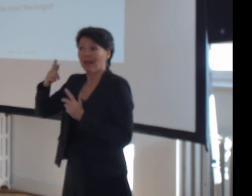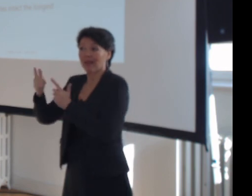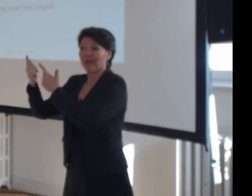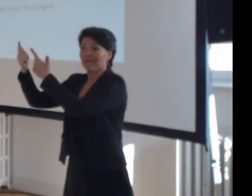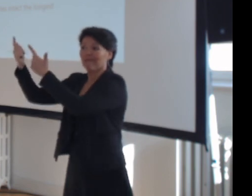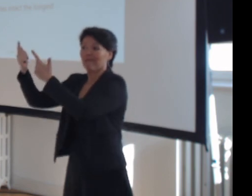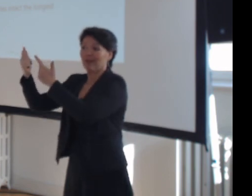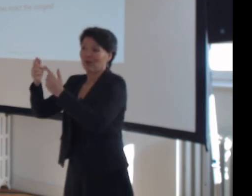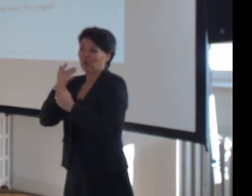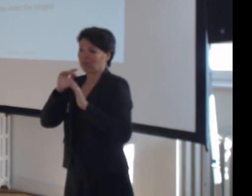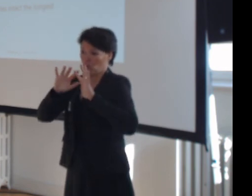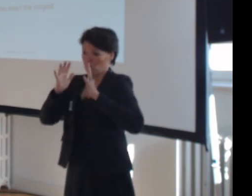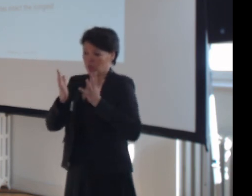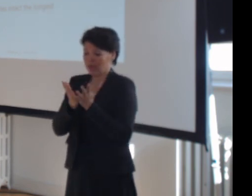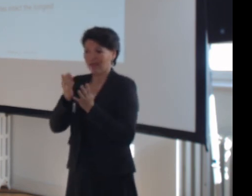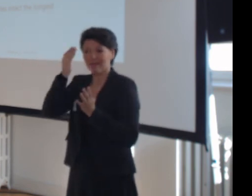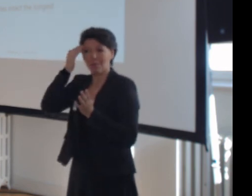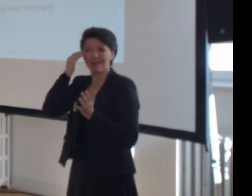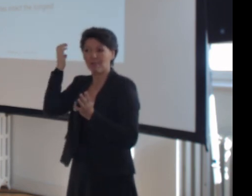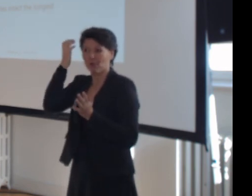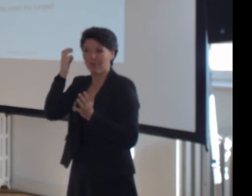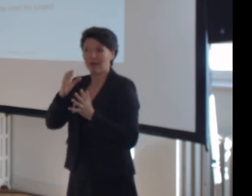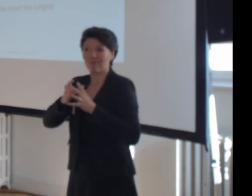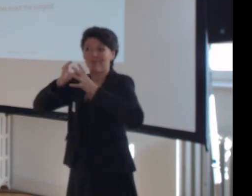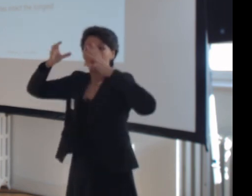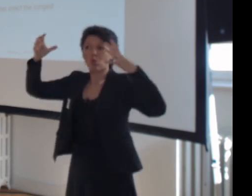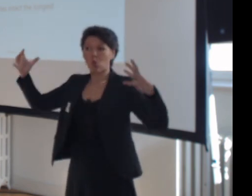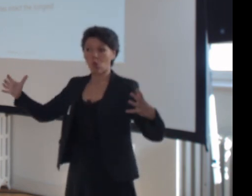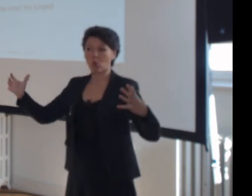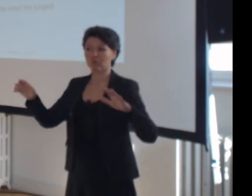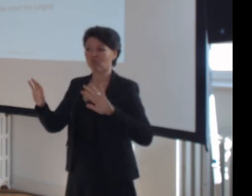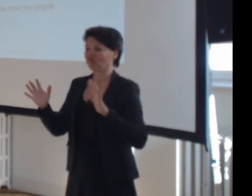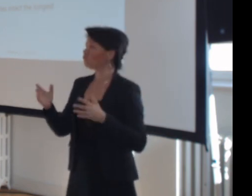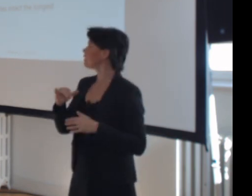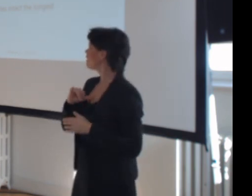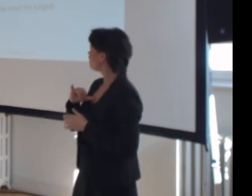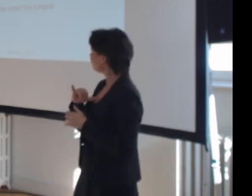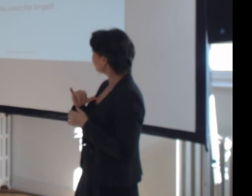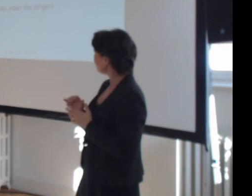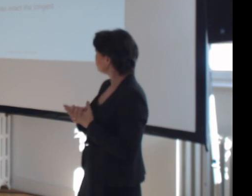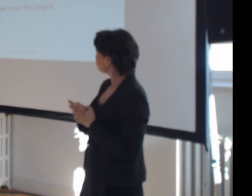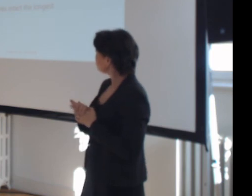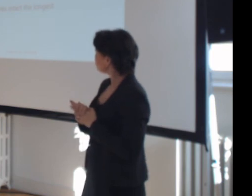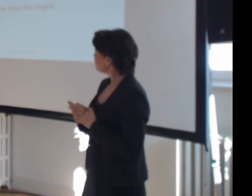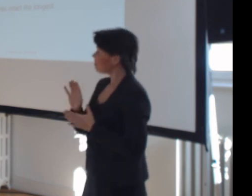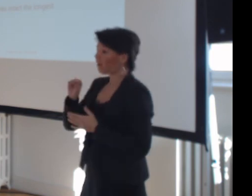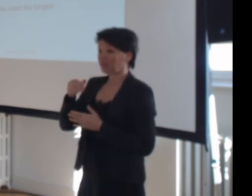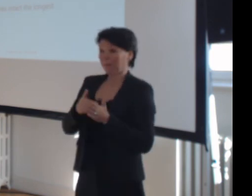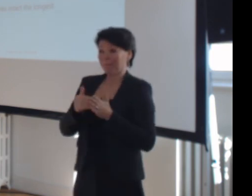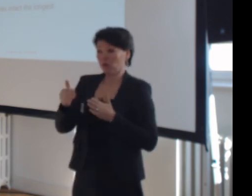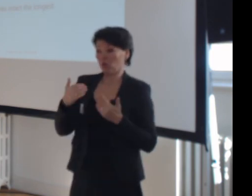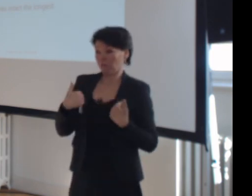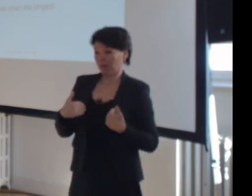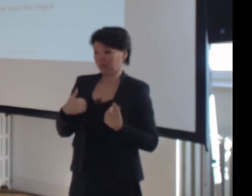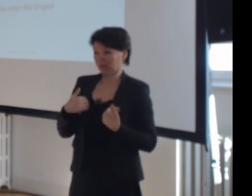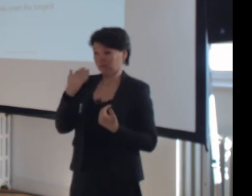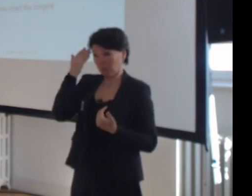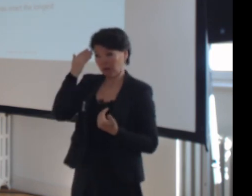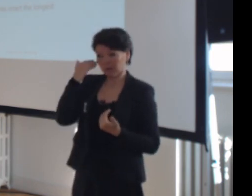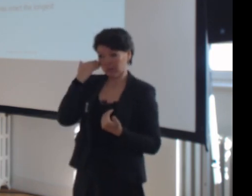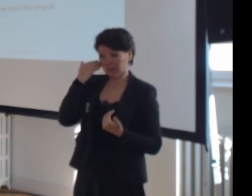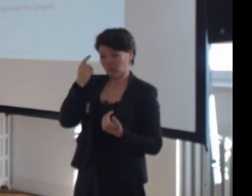rise. Currently, there are 50 million people with dementia globally, and this number is expected to triple